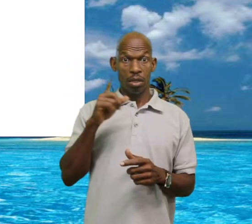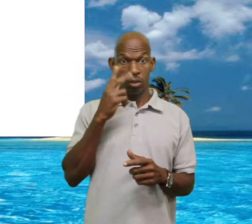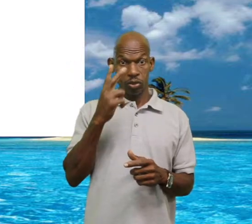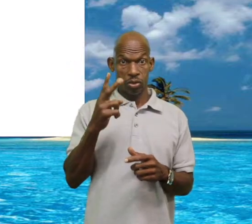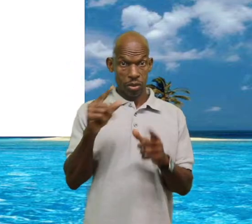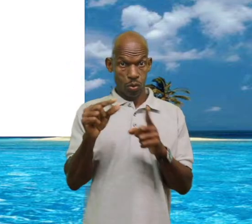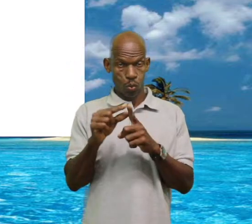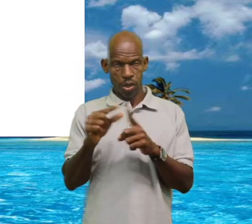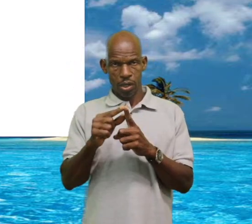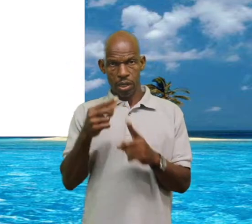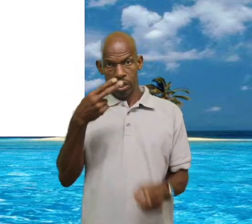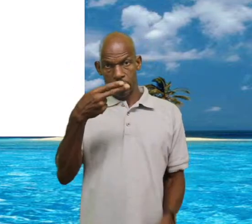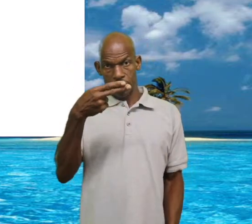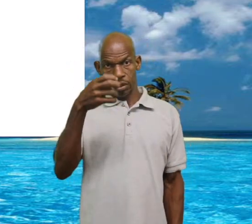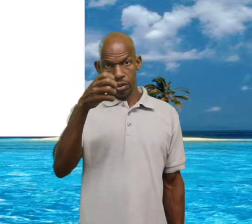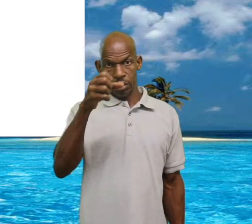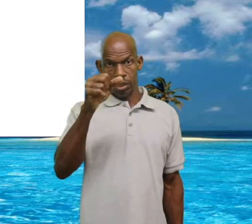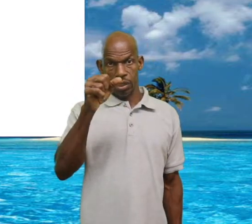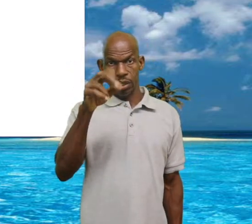That word, it begins with a